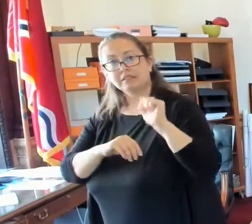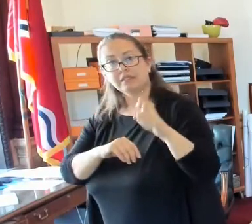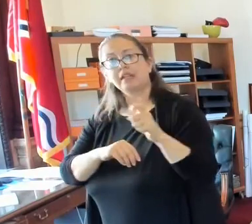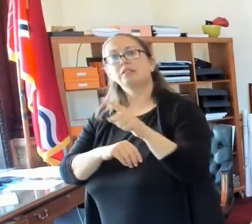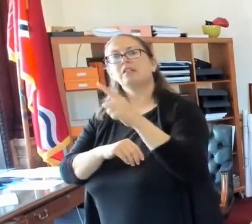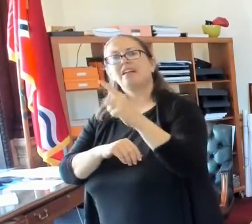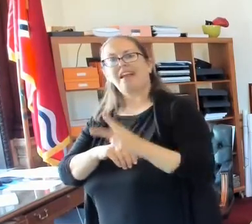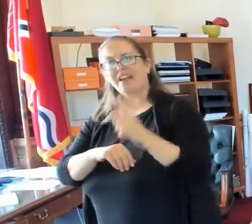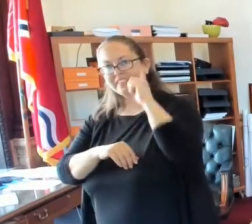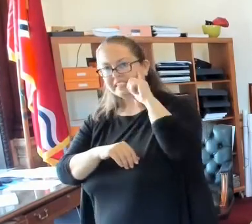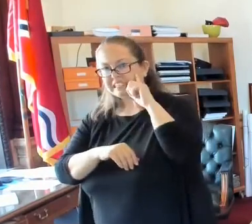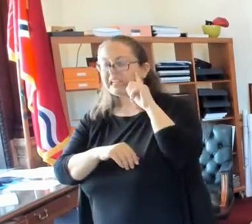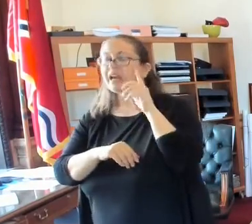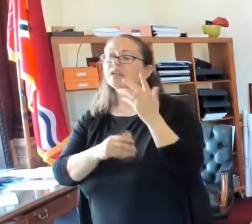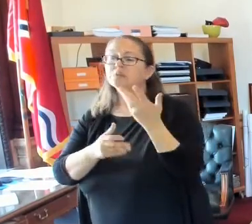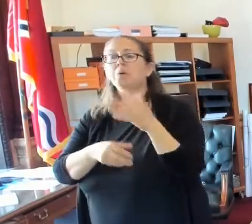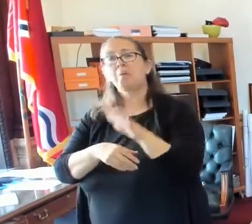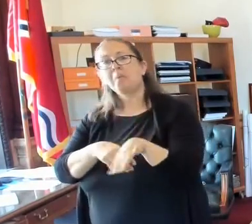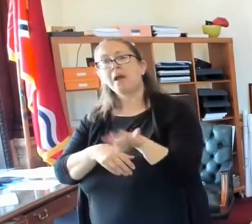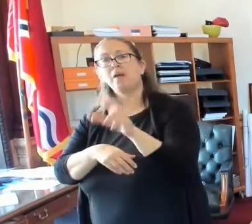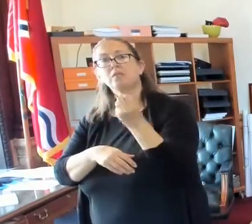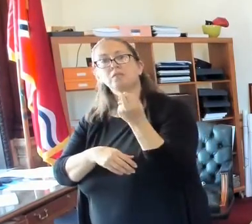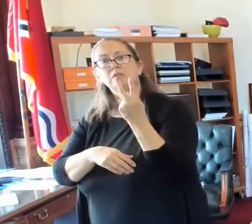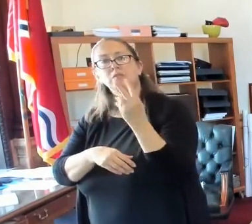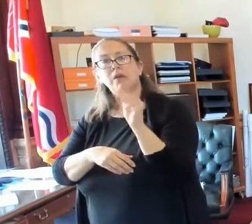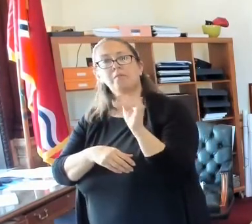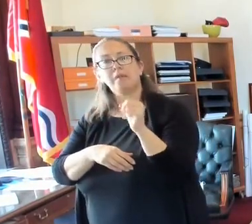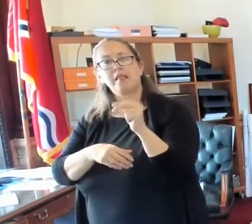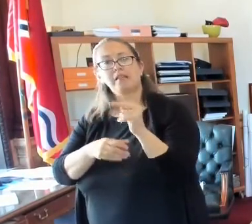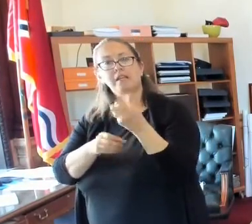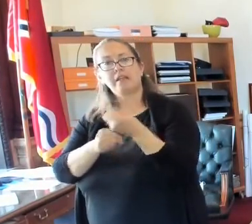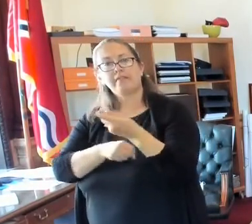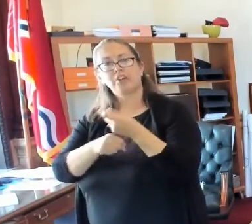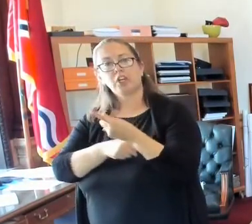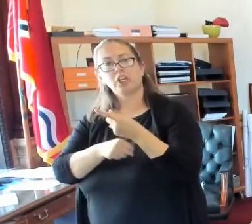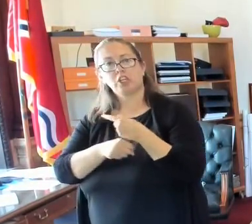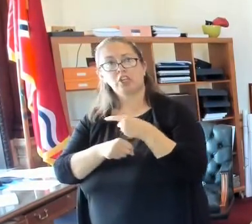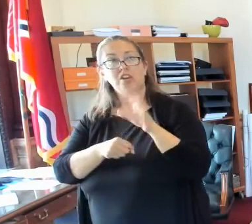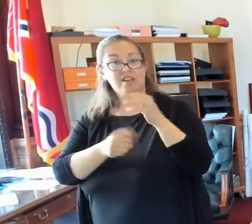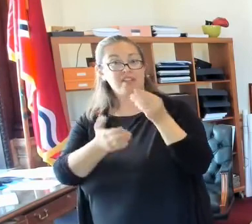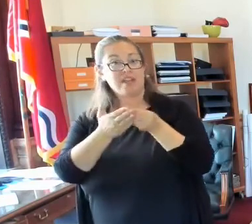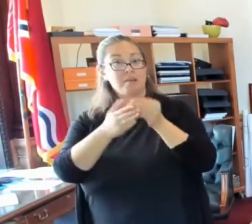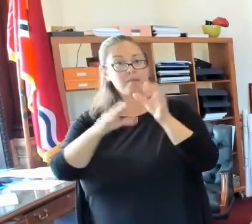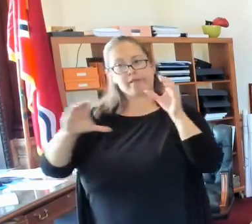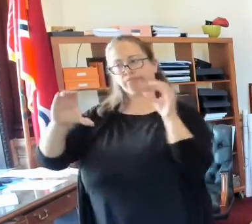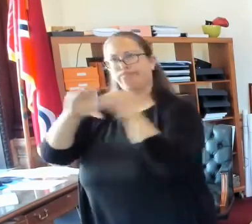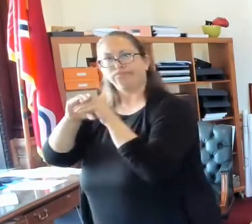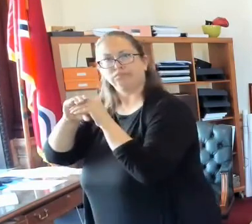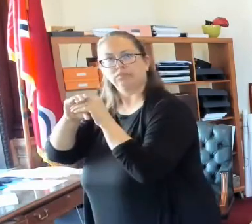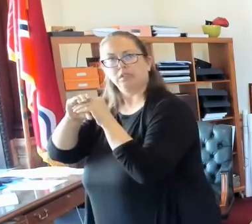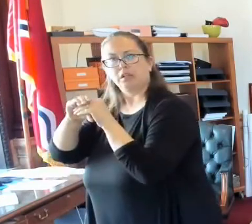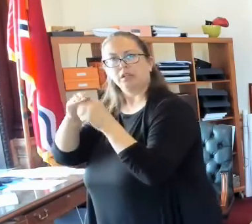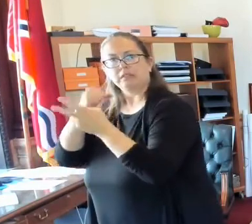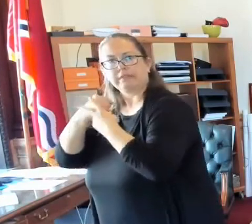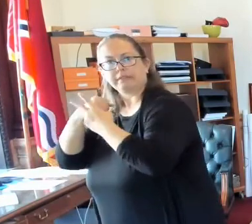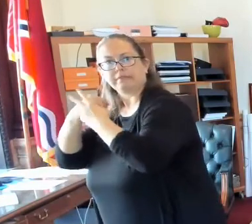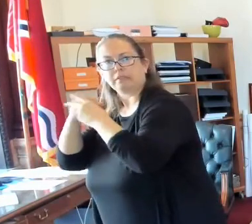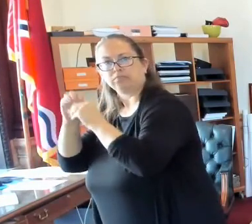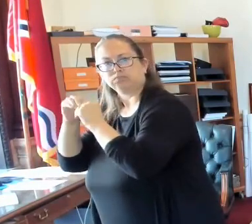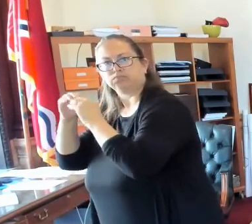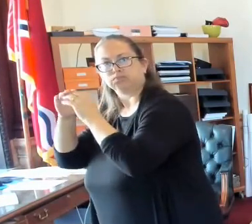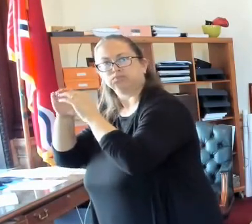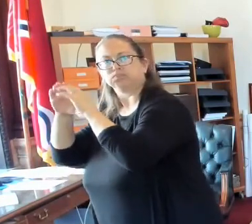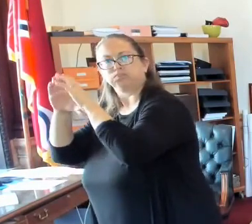60%, or about $12 million a year, goes into a savings account, if you will, for the local